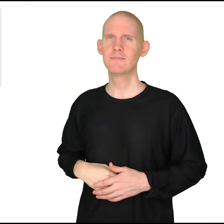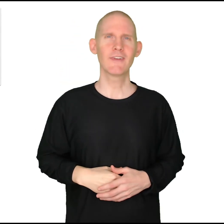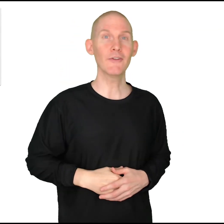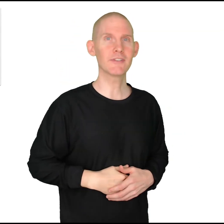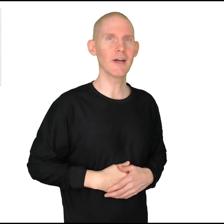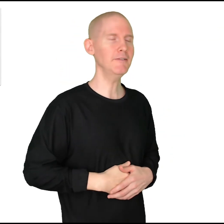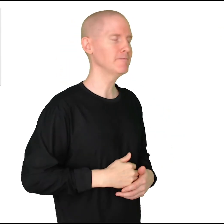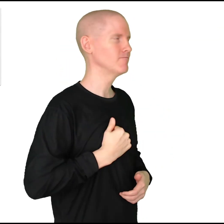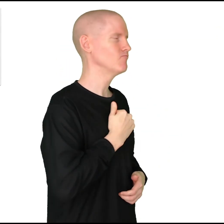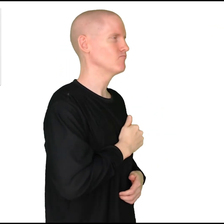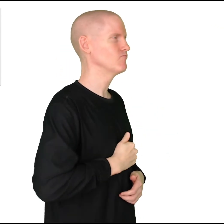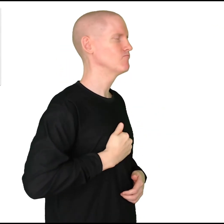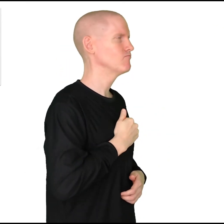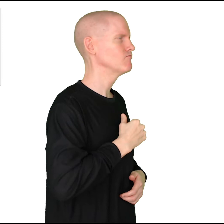Other side.